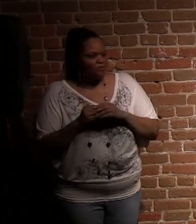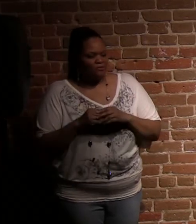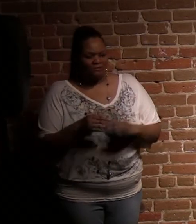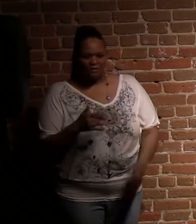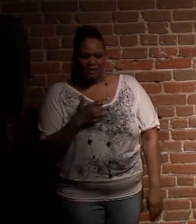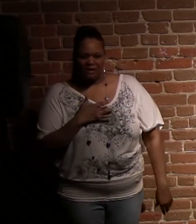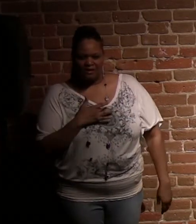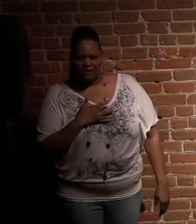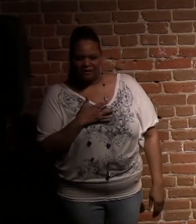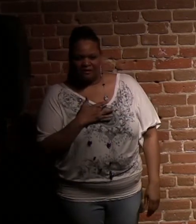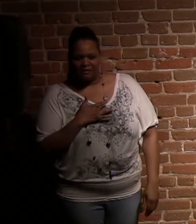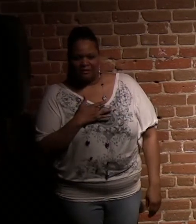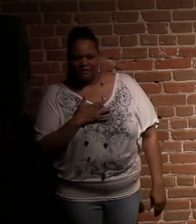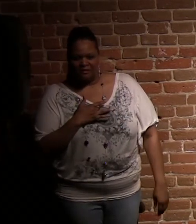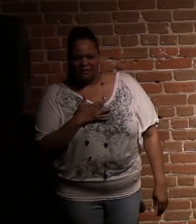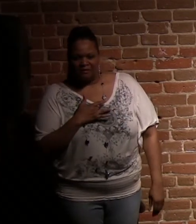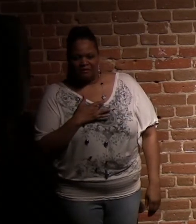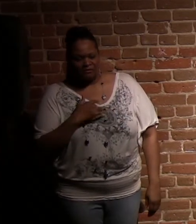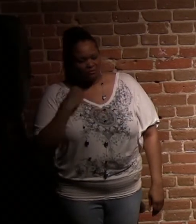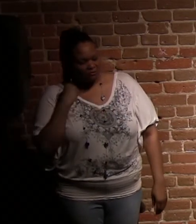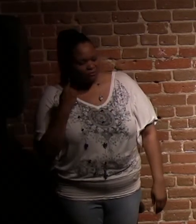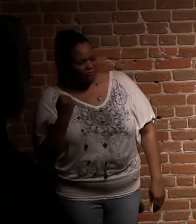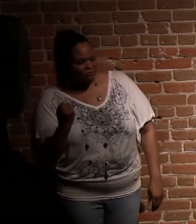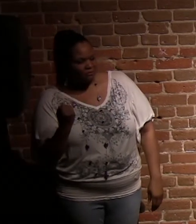it touched me so strongly.